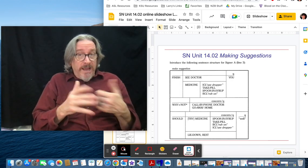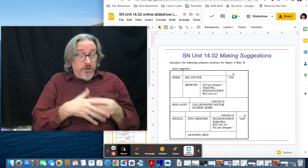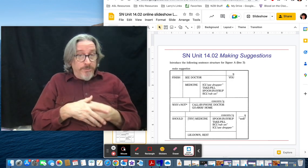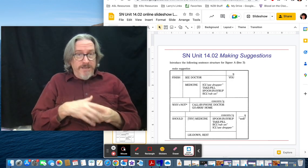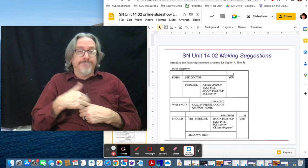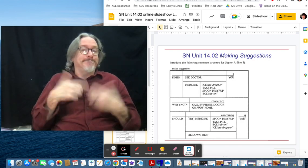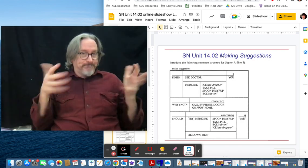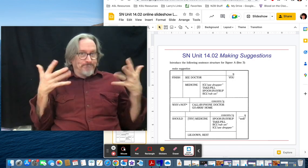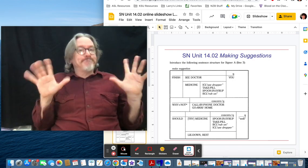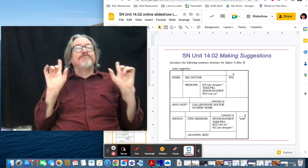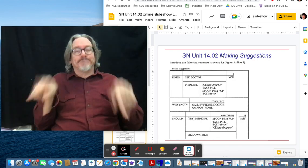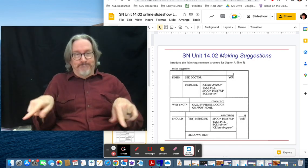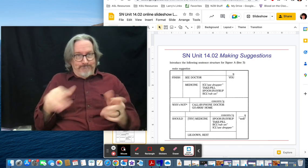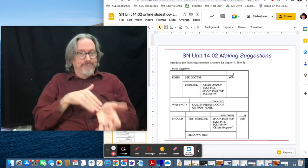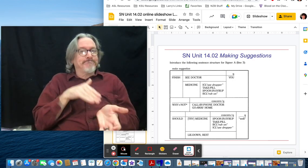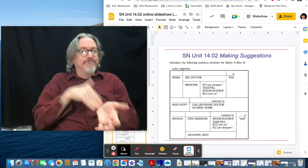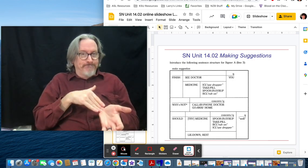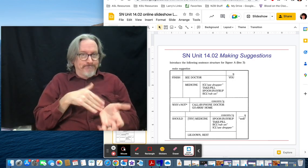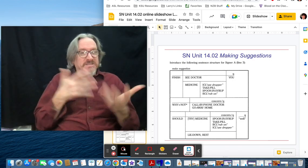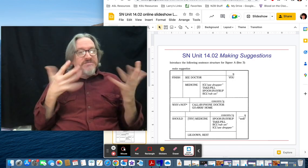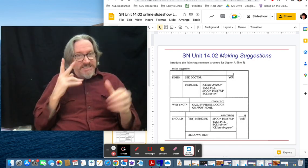Or it could be,